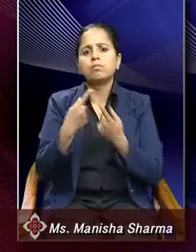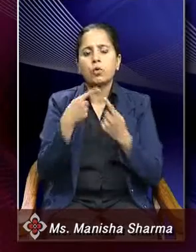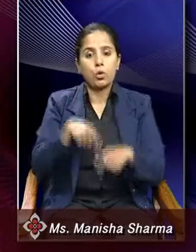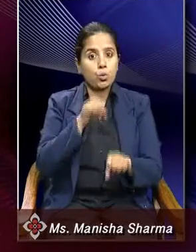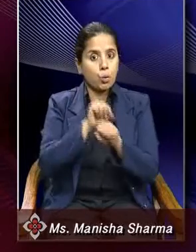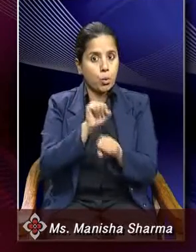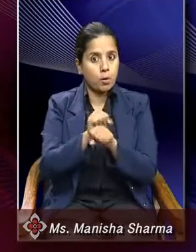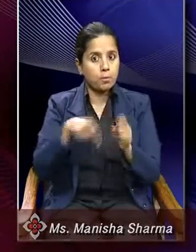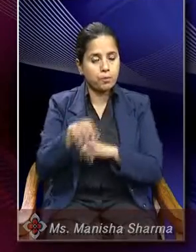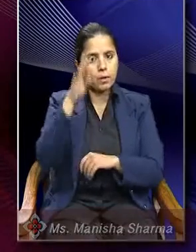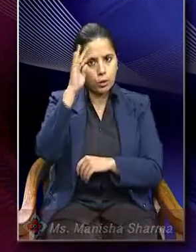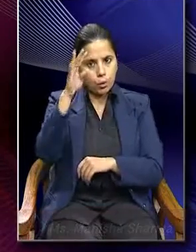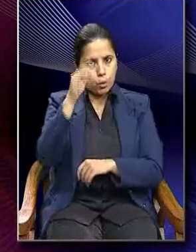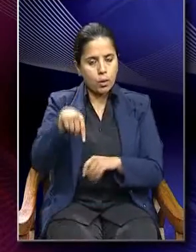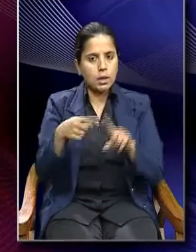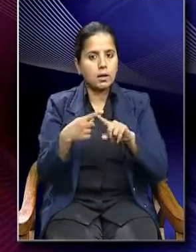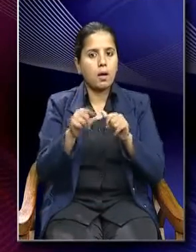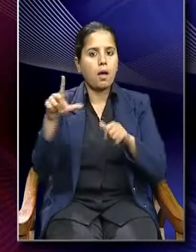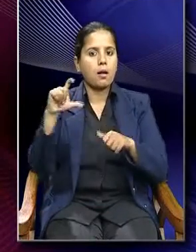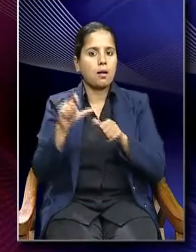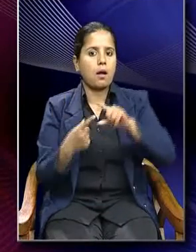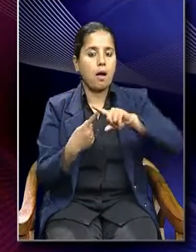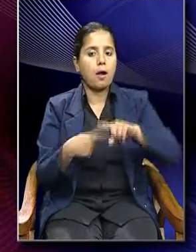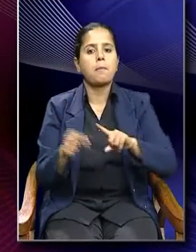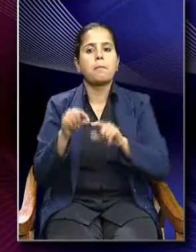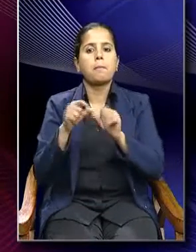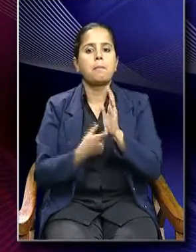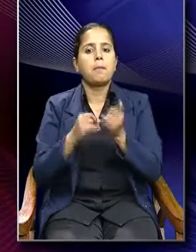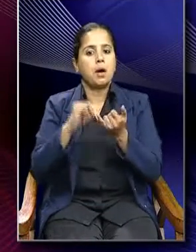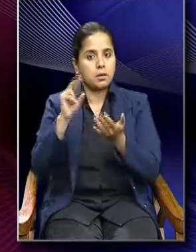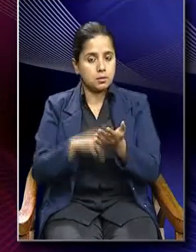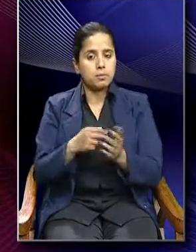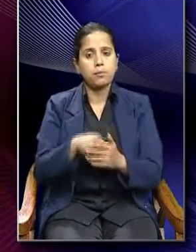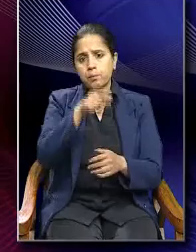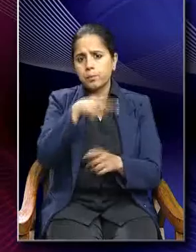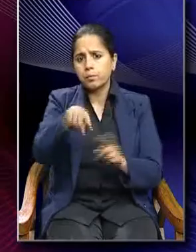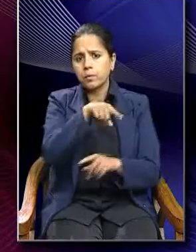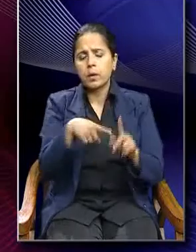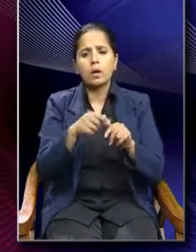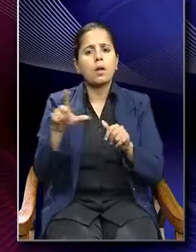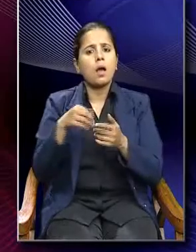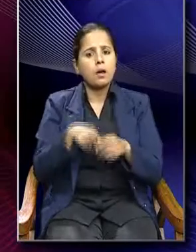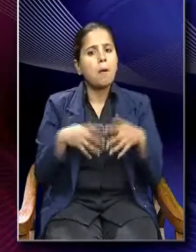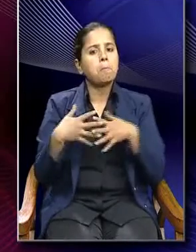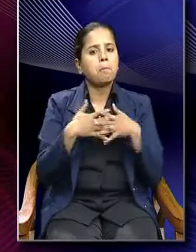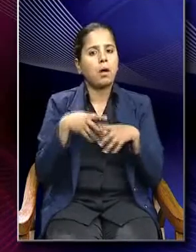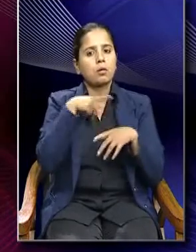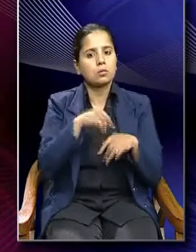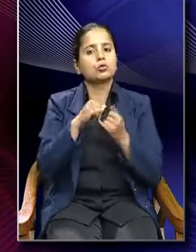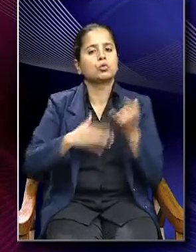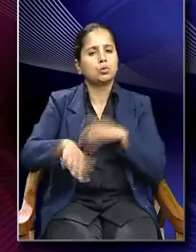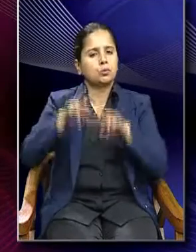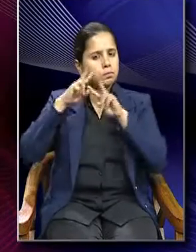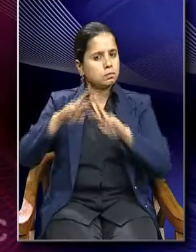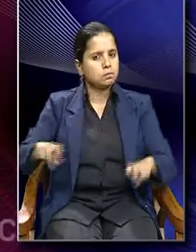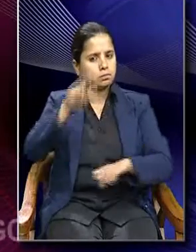work and theory of Talcott Parsons. Talcott Parsons was an American sociologist, and he,